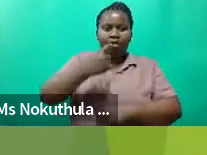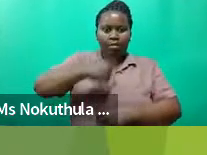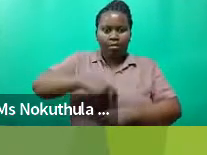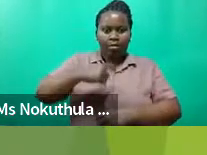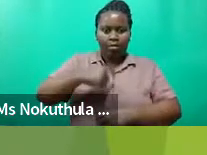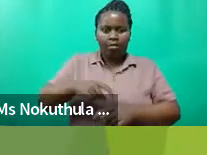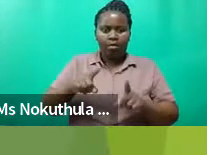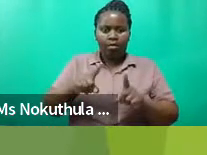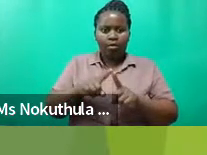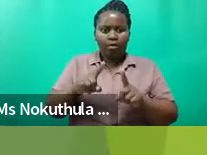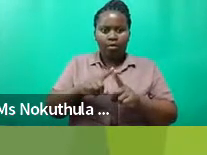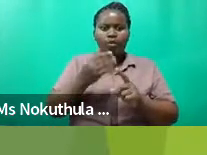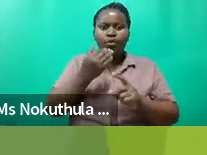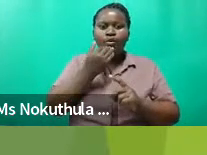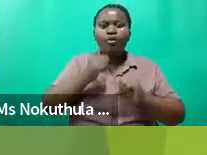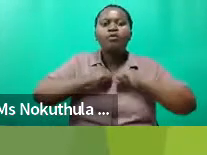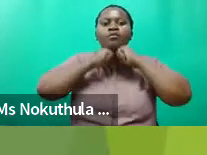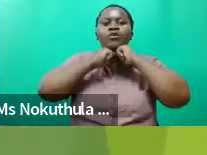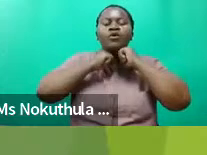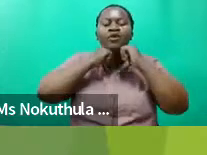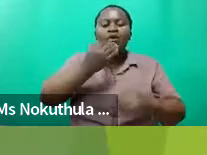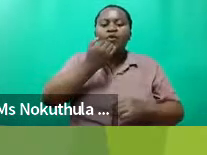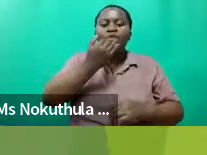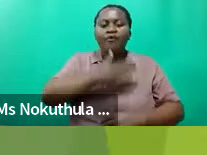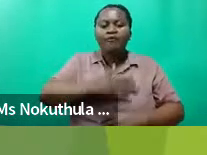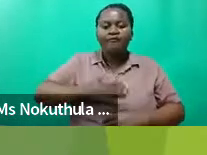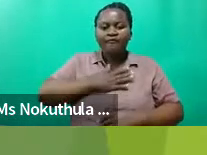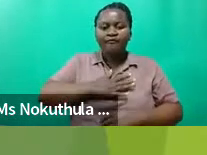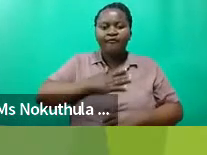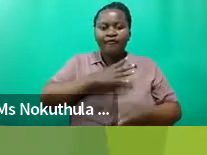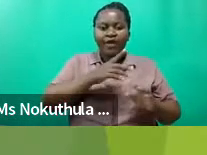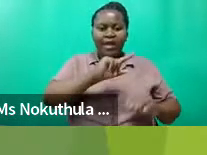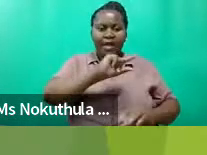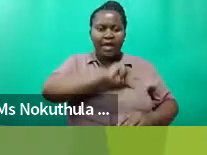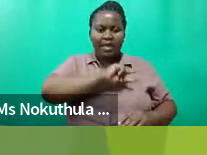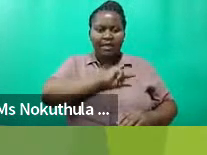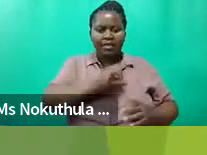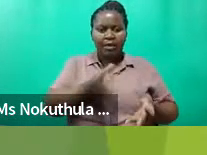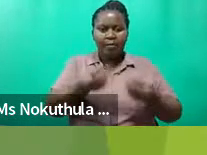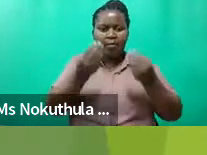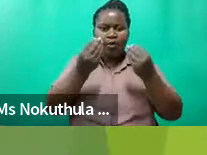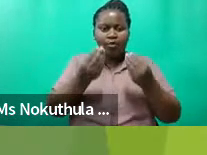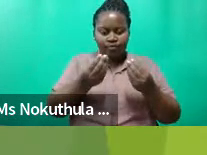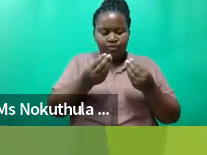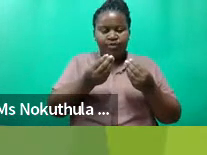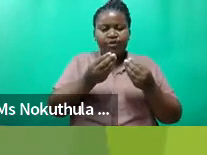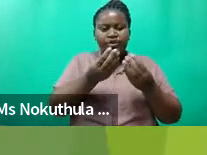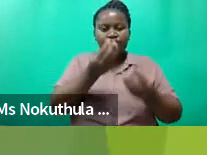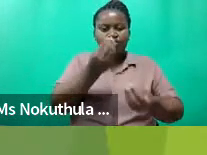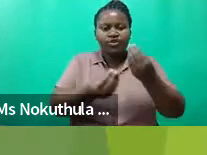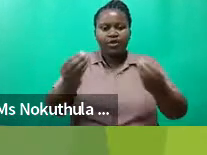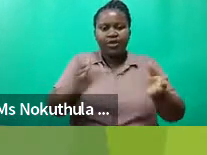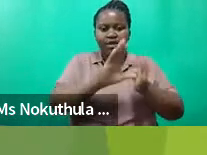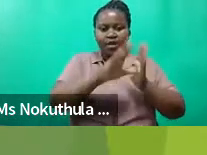their parents who feel guilty for having children who are living with disability, amongst others. Studies